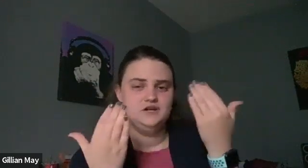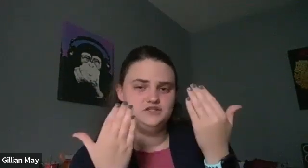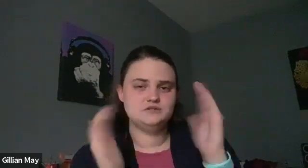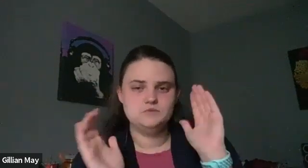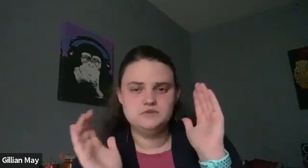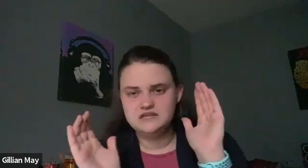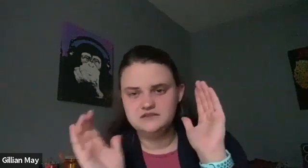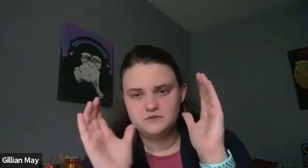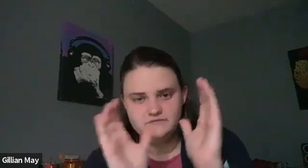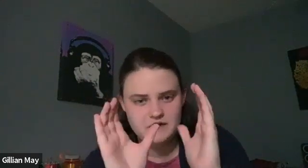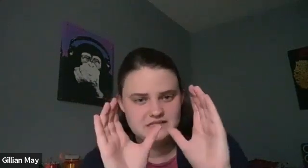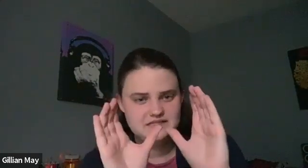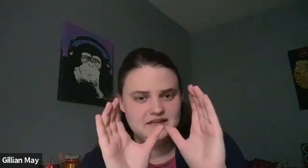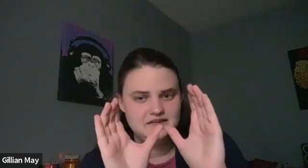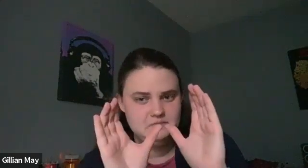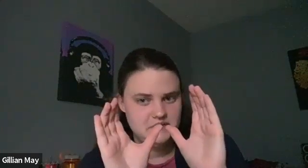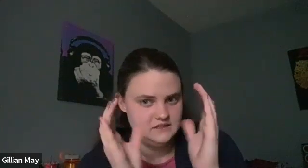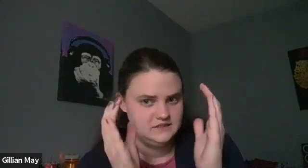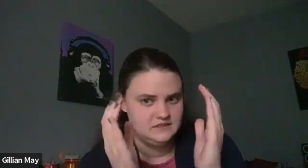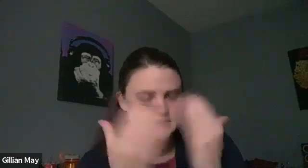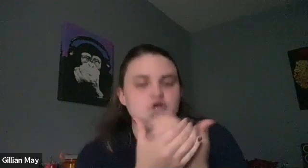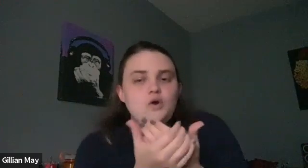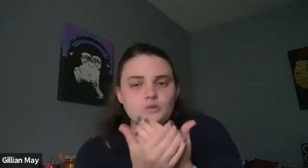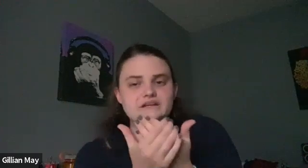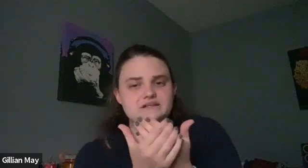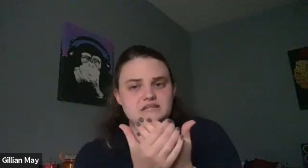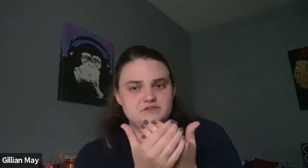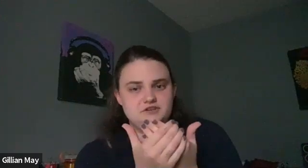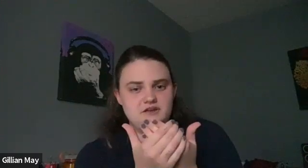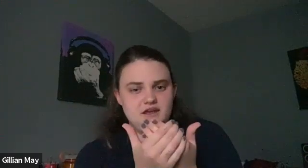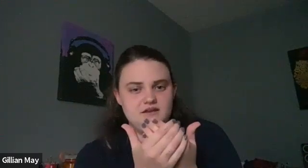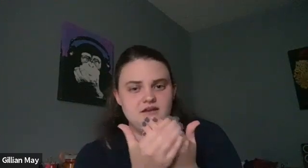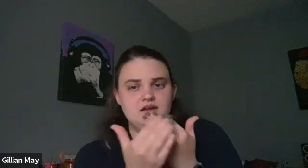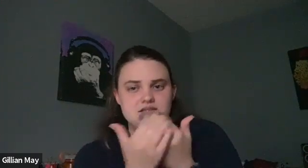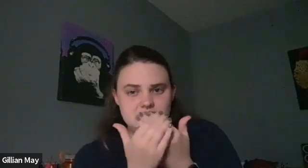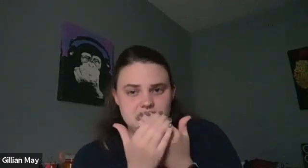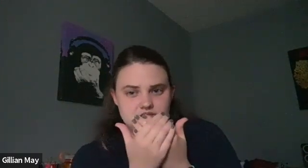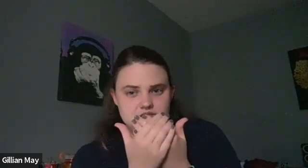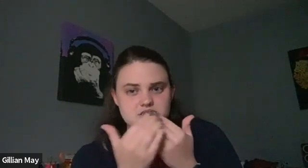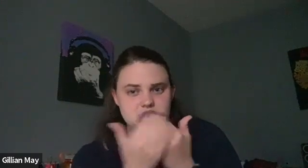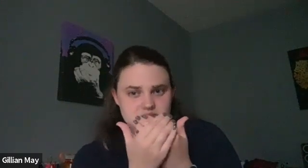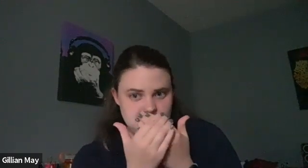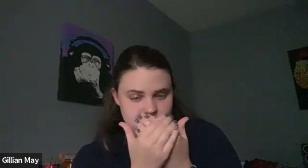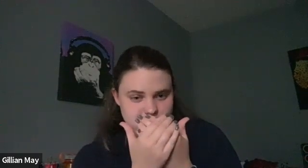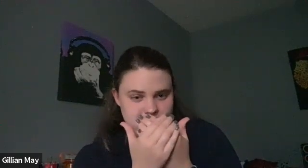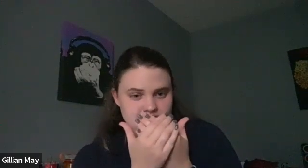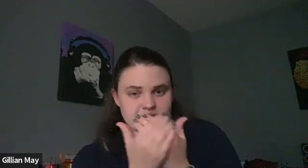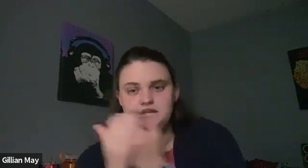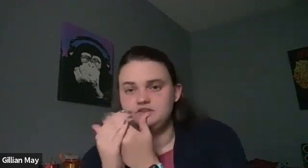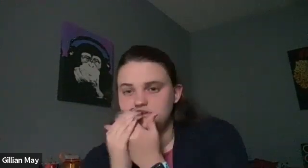So it's almost like they're very slightly bent, like you're holding a sandwich in your hand. Sandwich. And you do want to